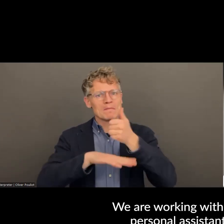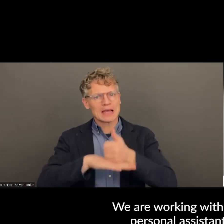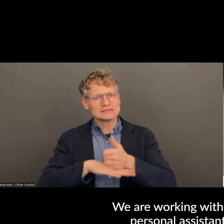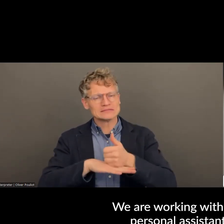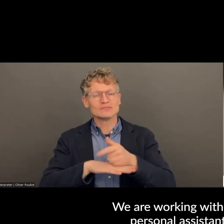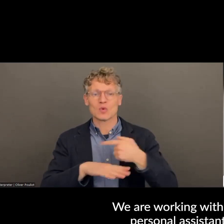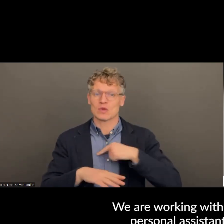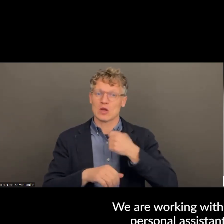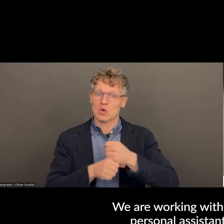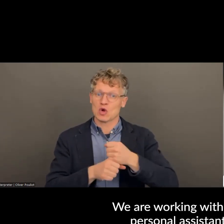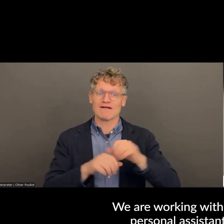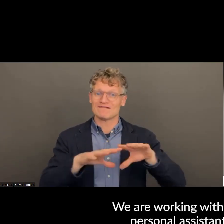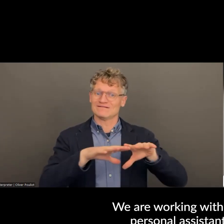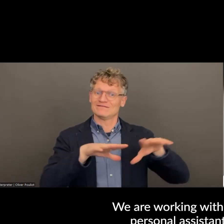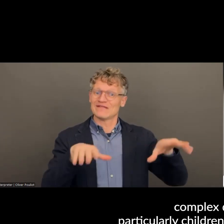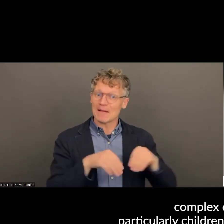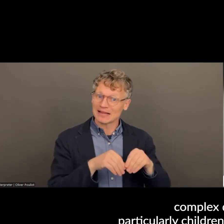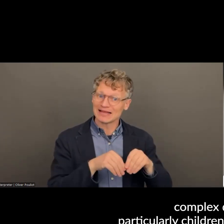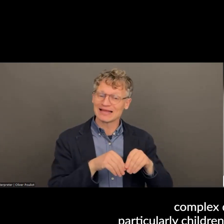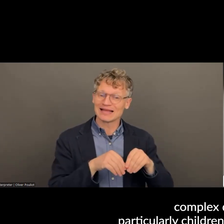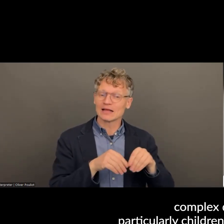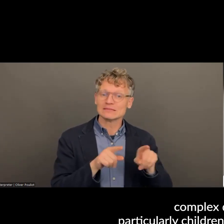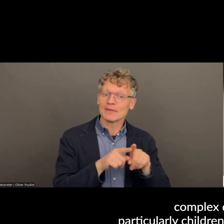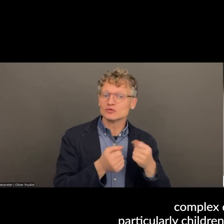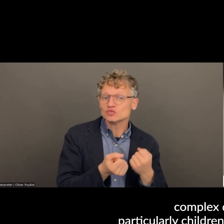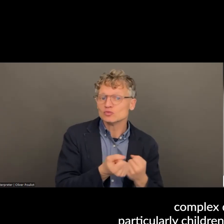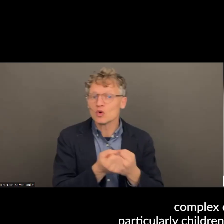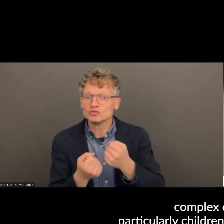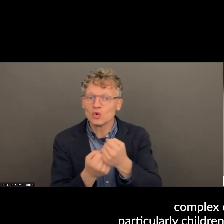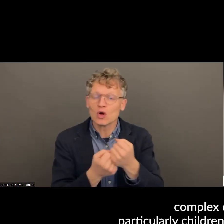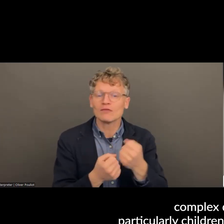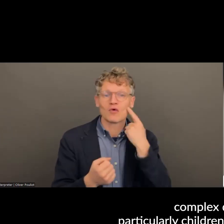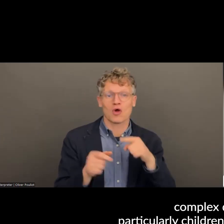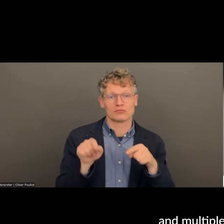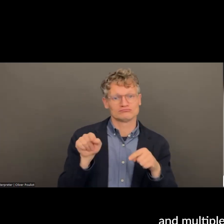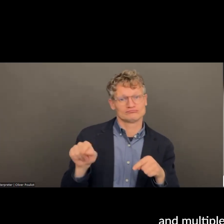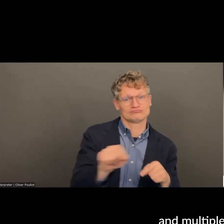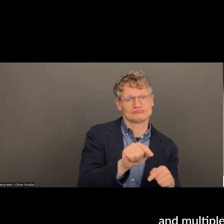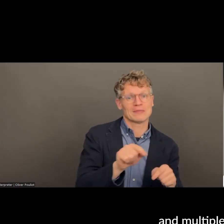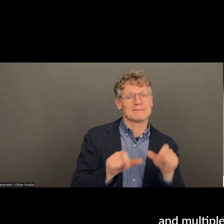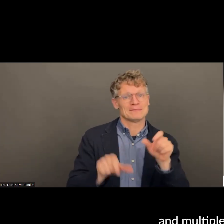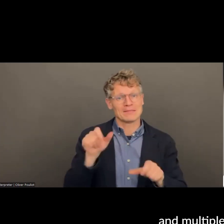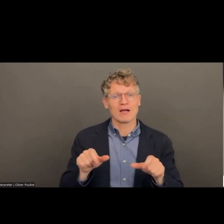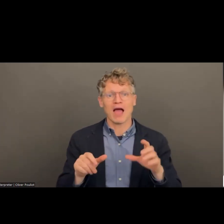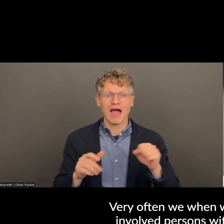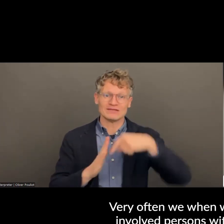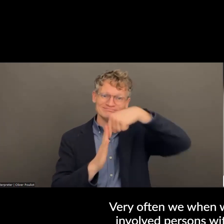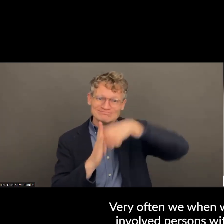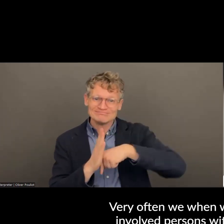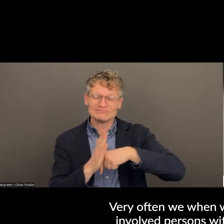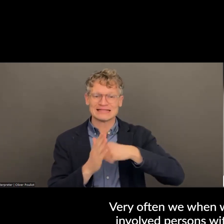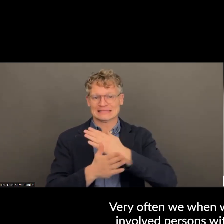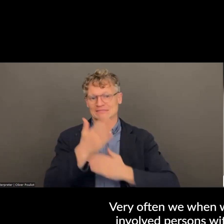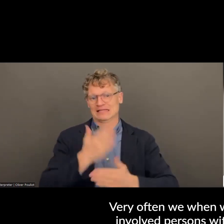family, caregiver, and personal assistance for people with complex disability, particularly children with deafblindness and multiple disabilities.